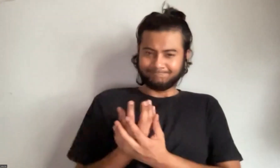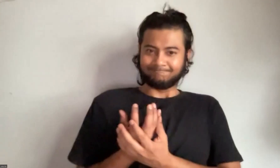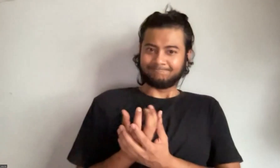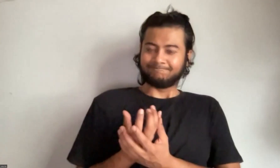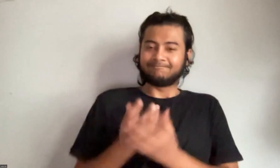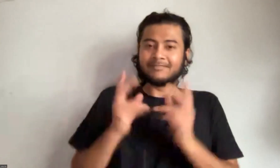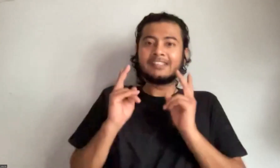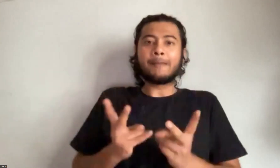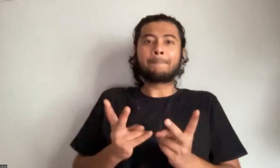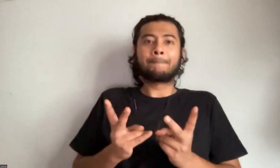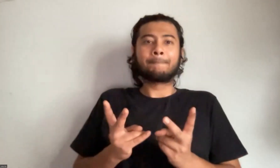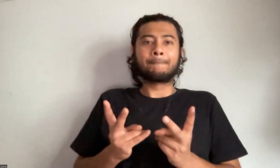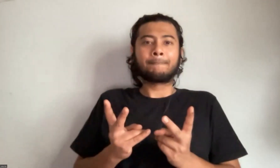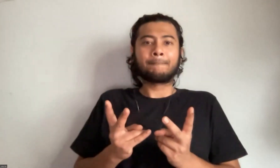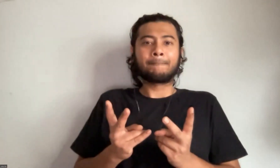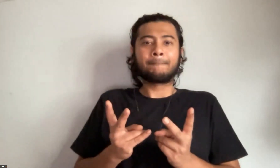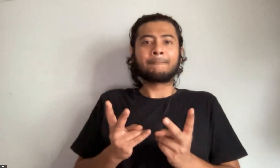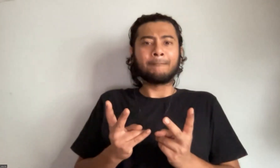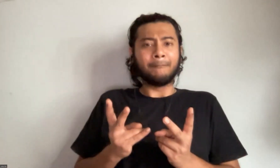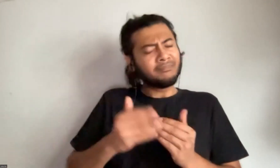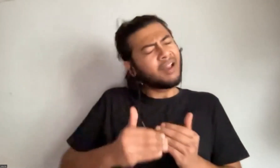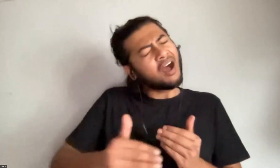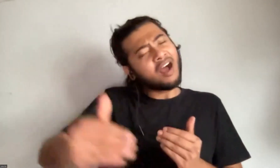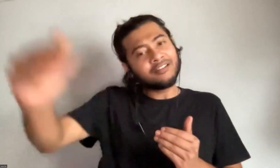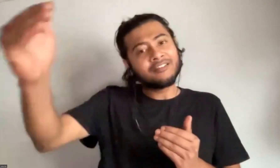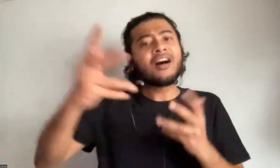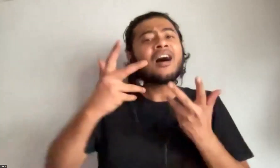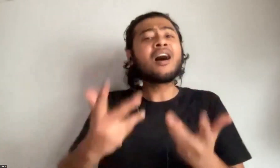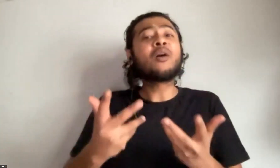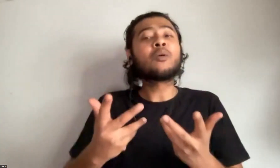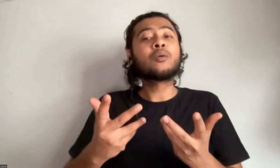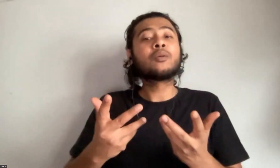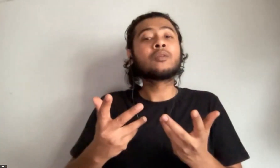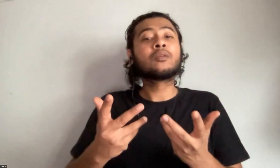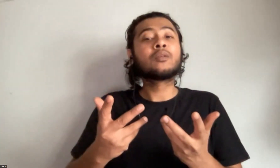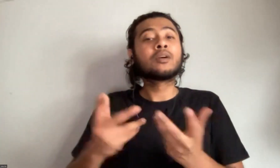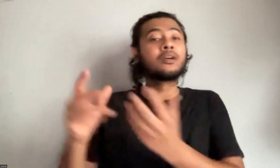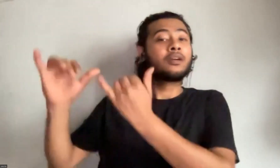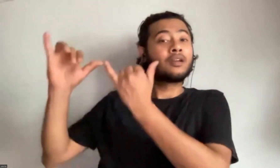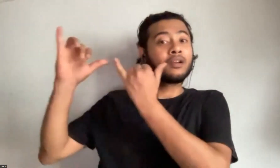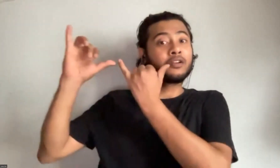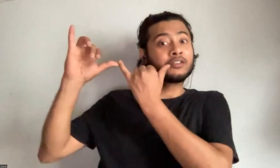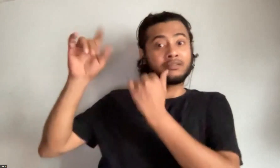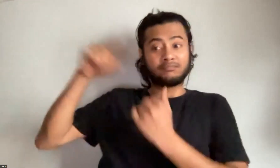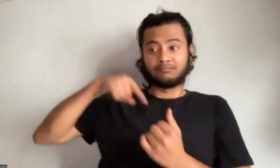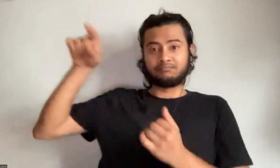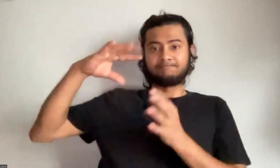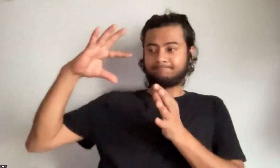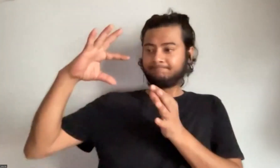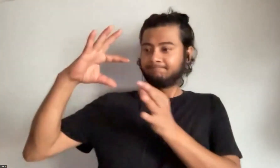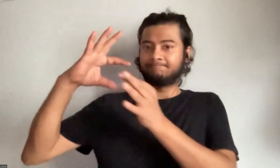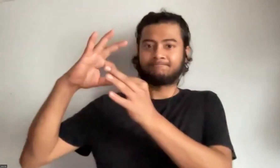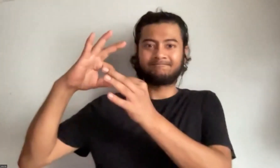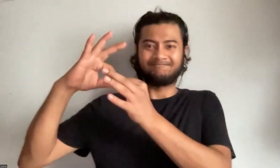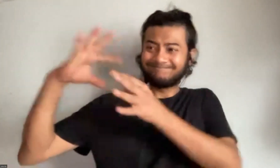forgotten relationship with Krishna, that is the time you will have complete happiness, and that happiness will